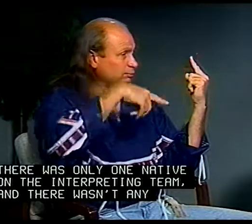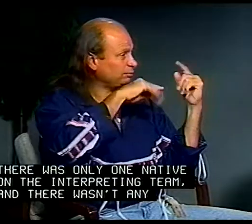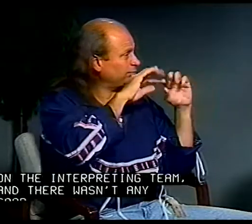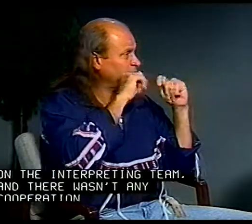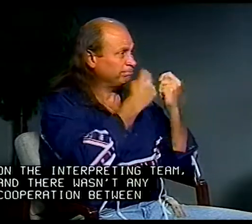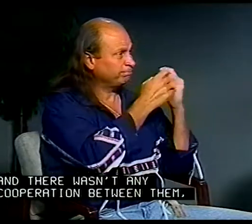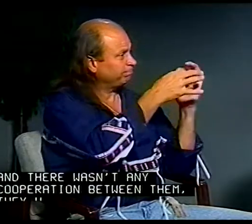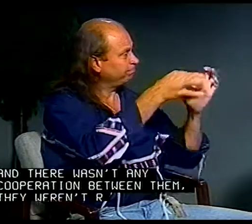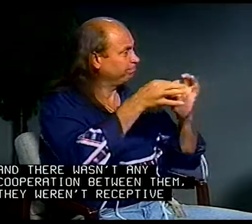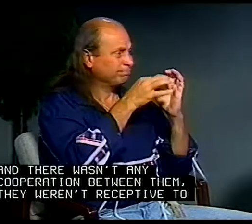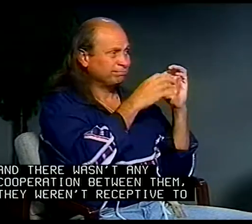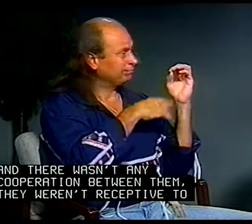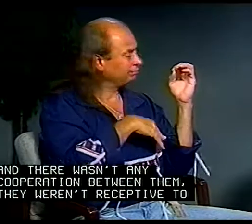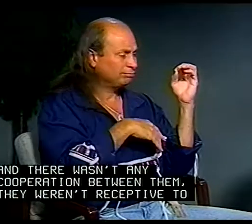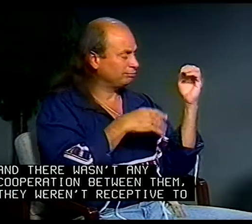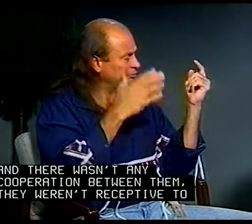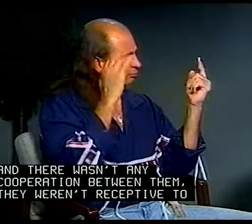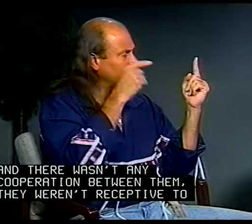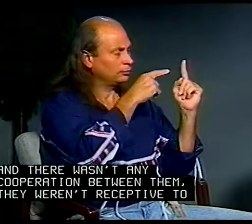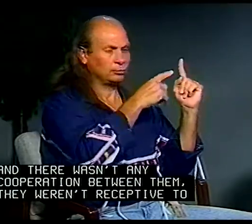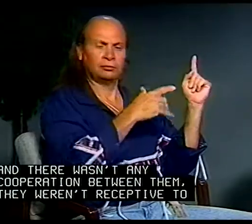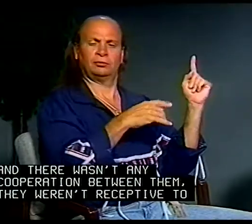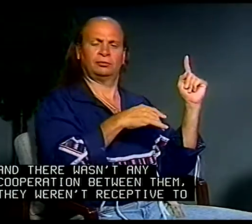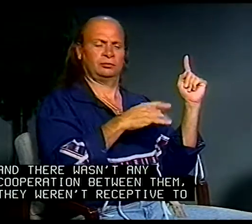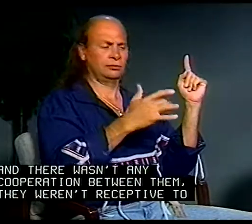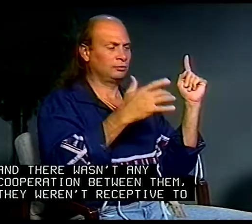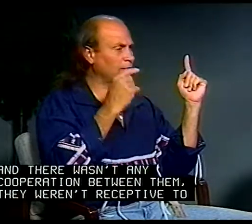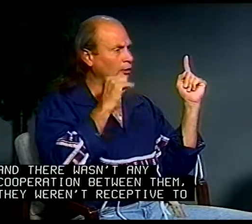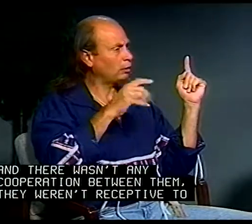team. And there wasn't really any cooperation between them.